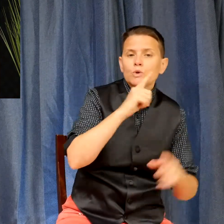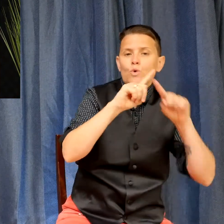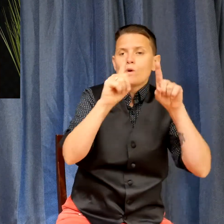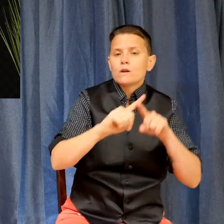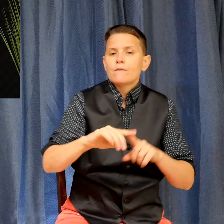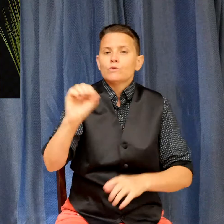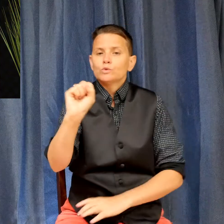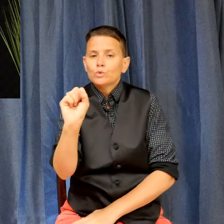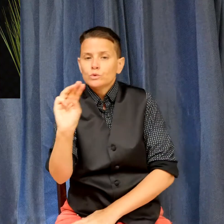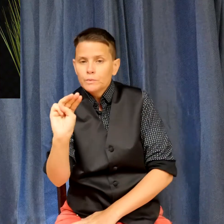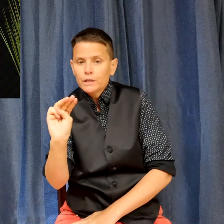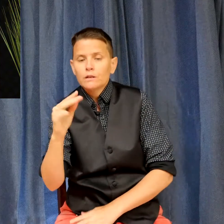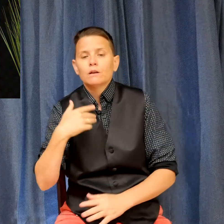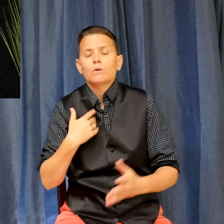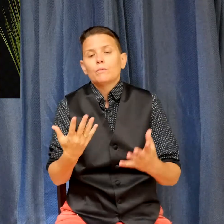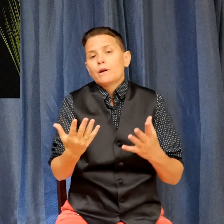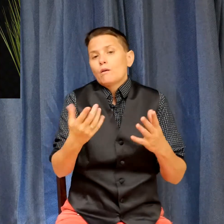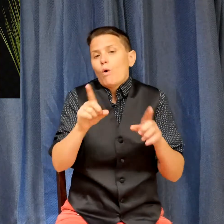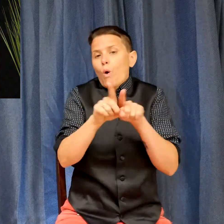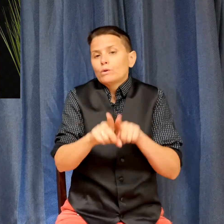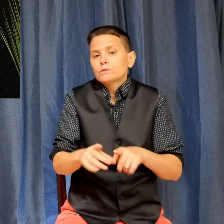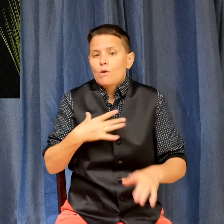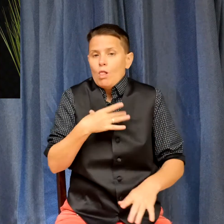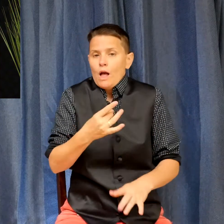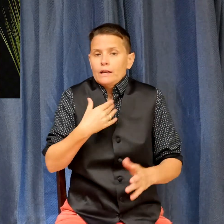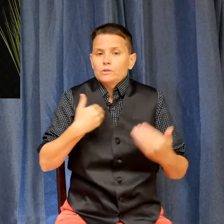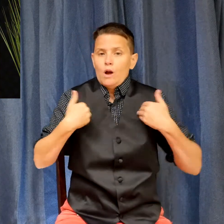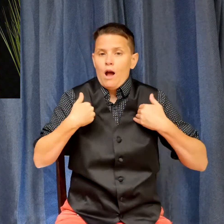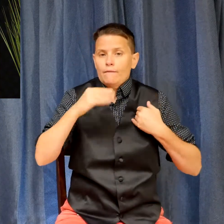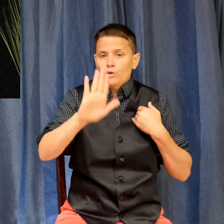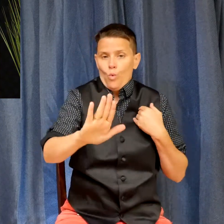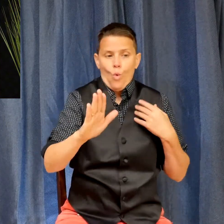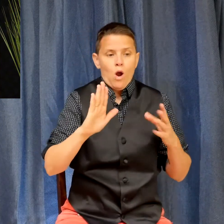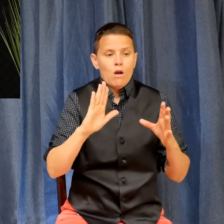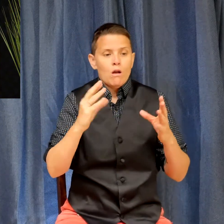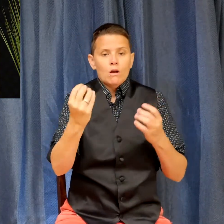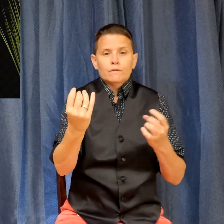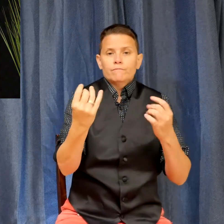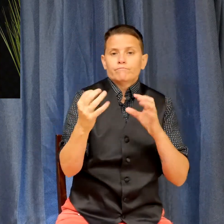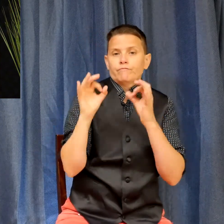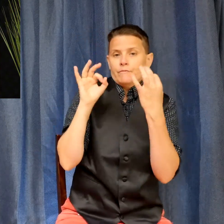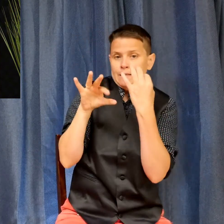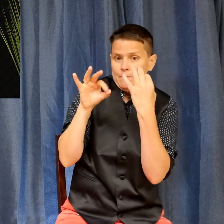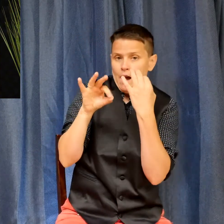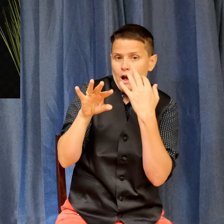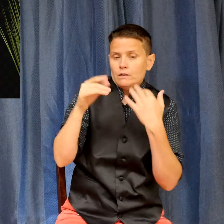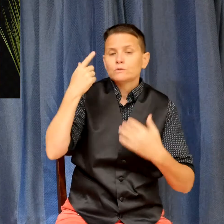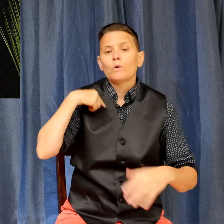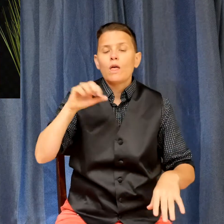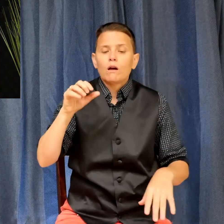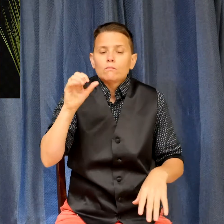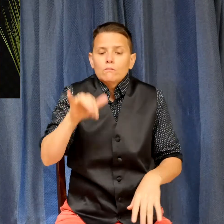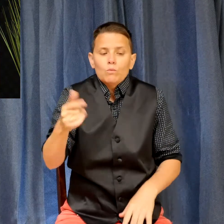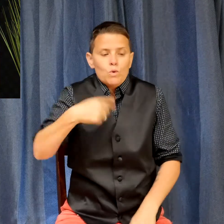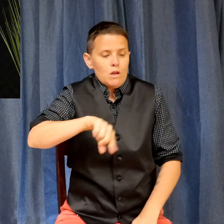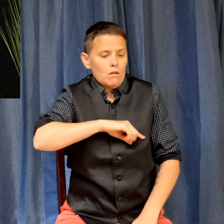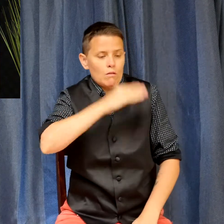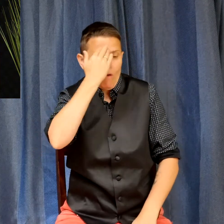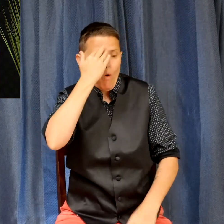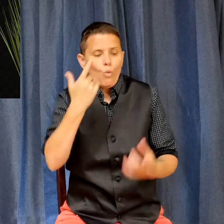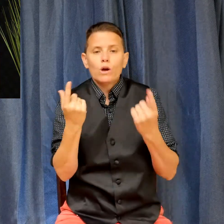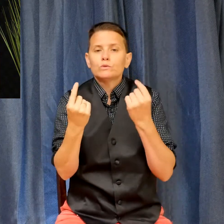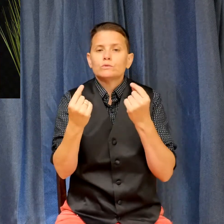inspired or uplifted, we'd love to hear your insights. Comment and connect throughout as we continue to make the most of this